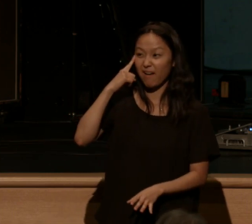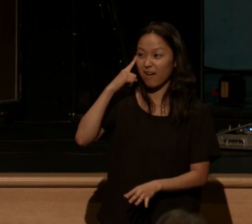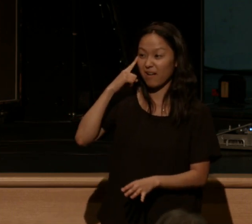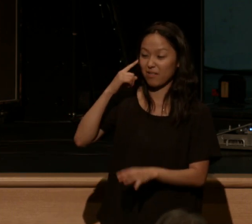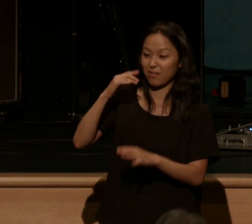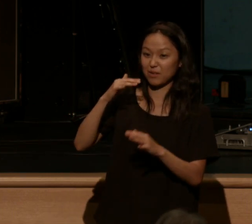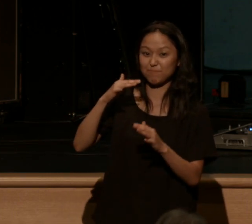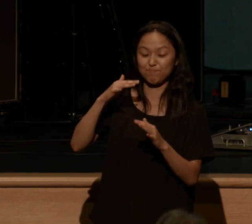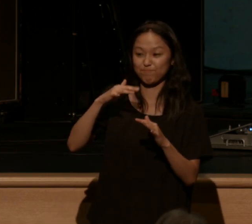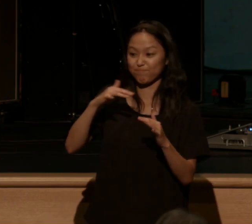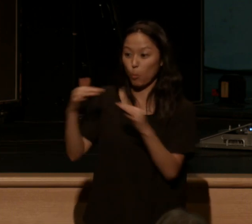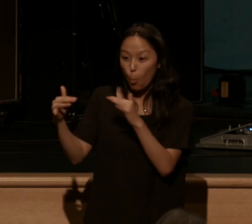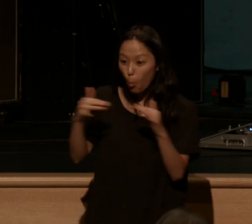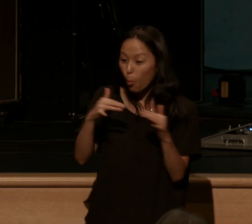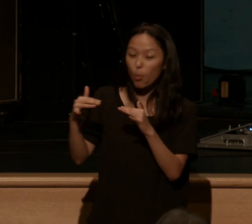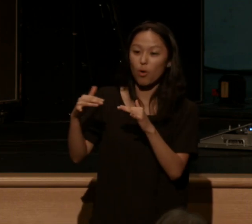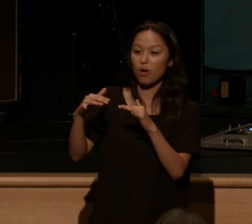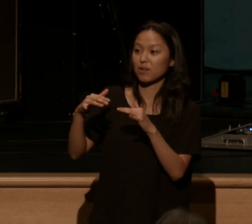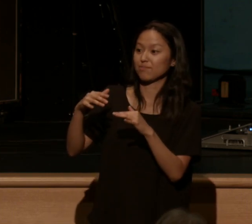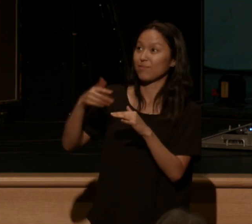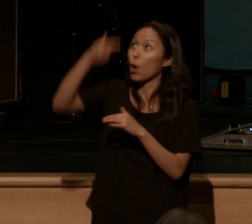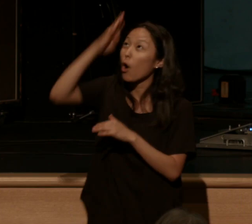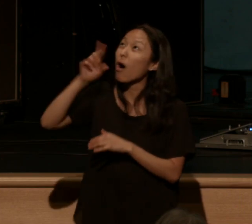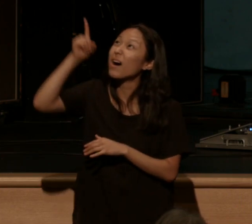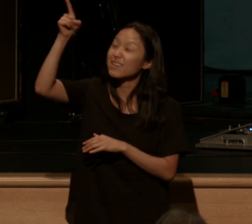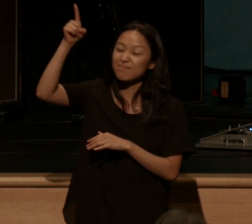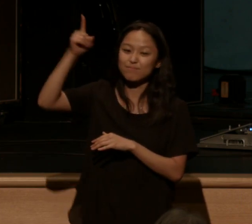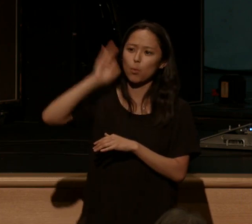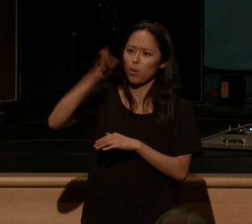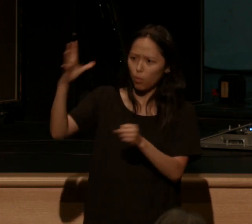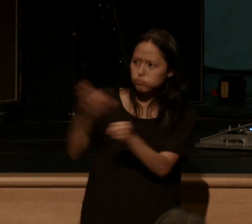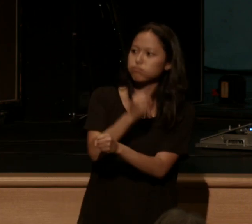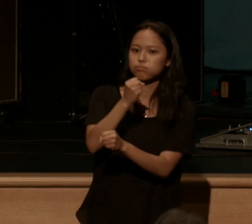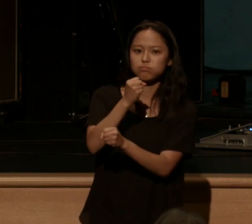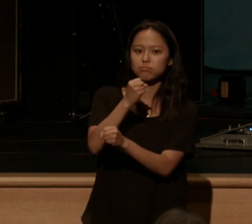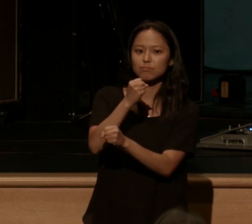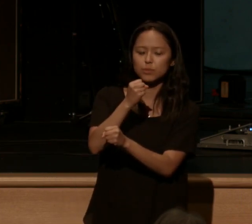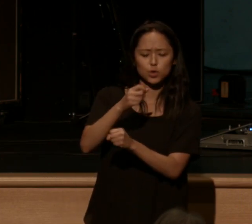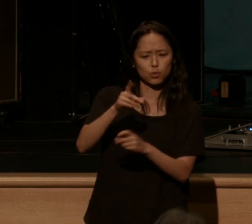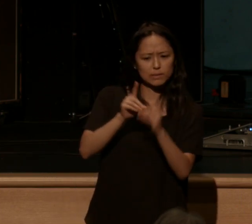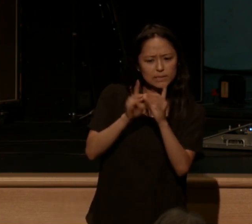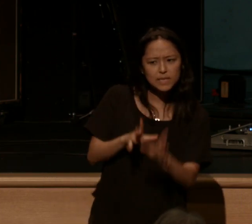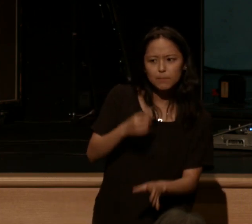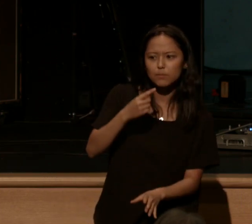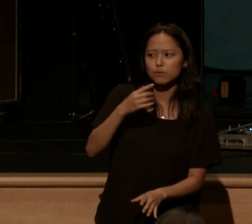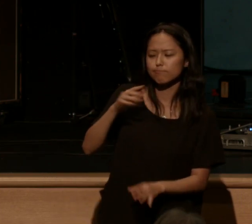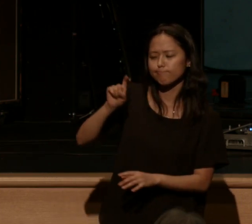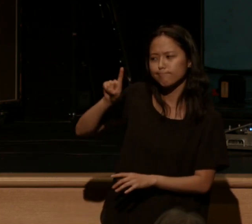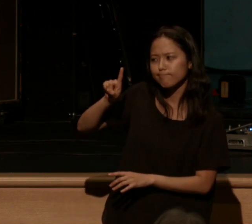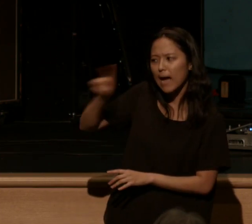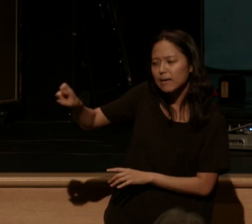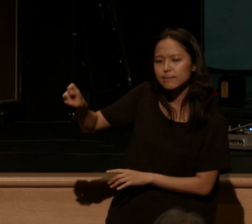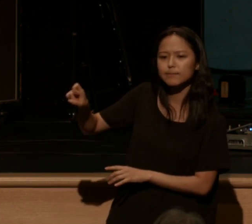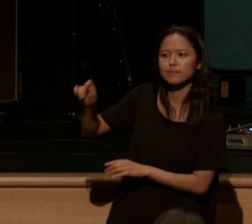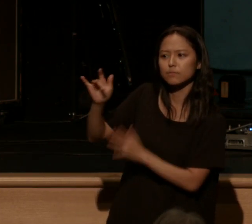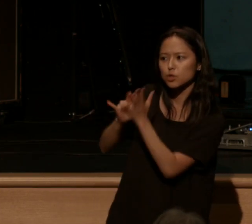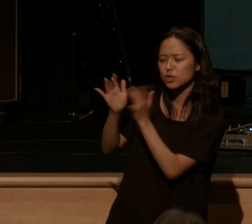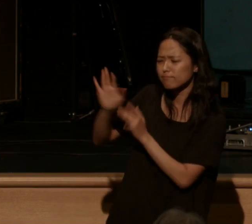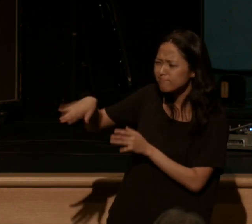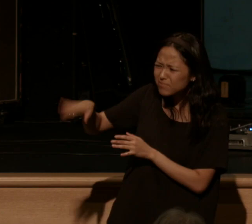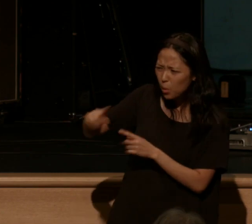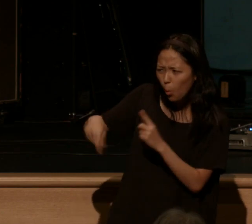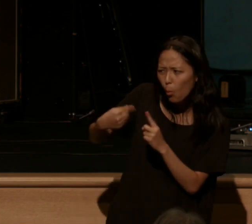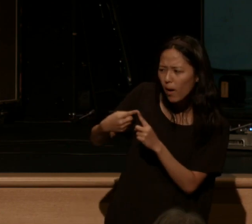conquest of God, the Father of Jesus Christ, is about to be established. So they want to know, hey, Jesus, when will all wrongs be made